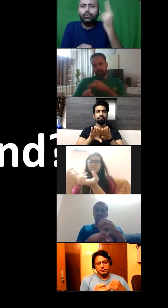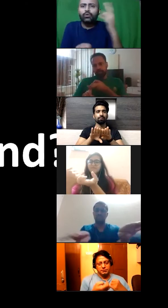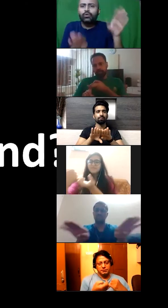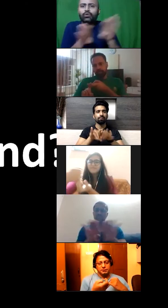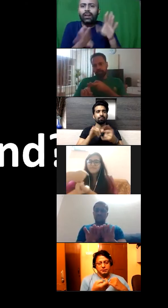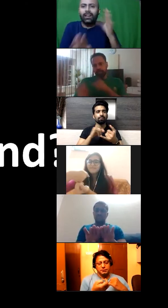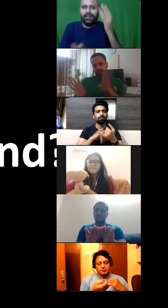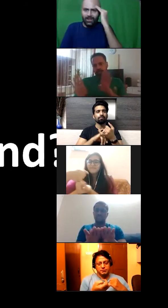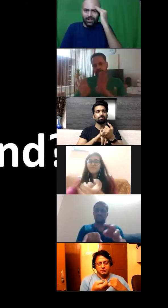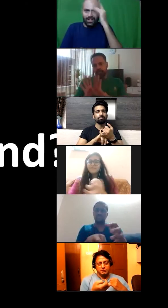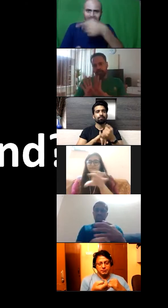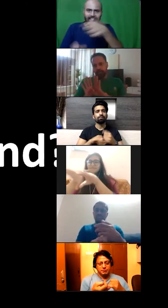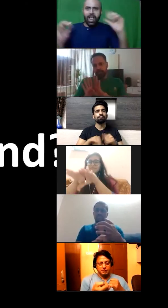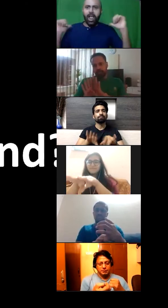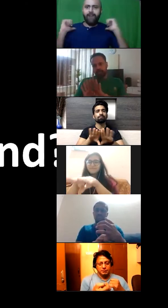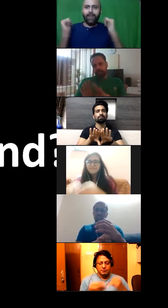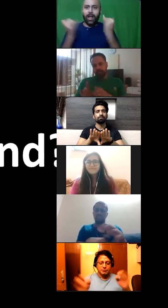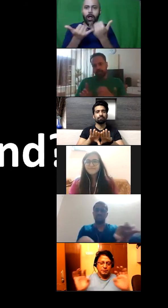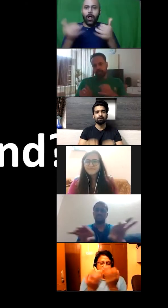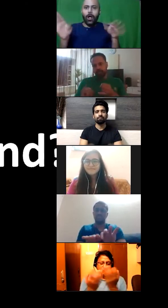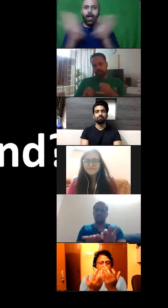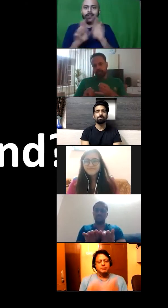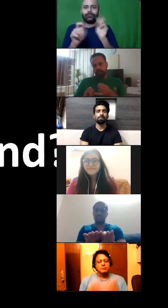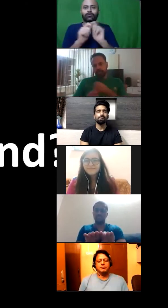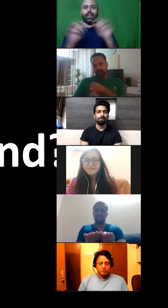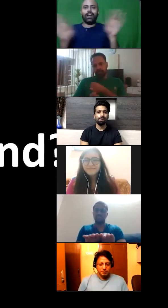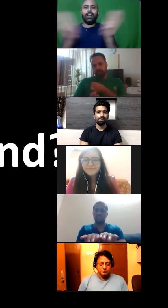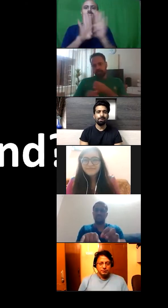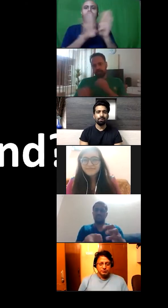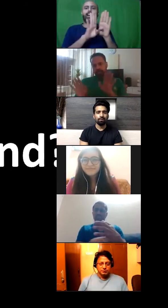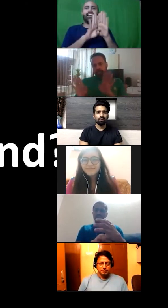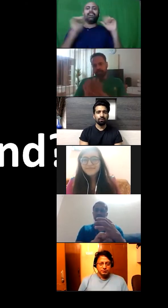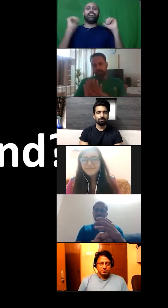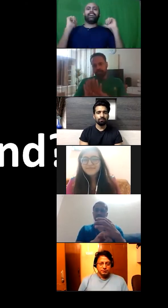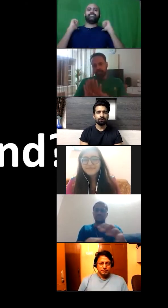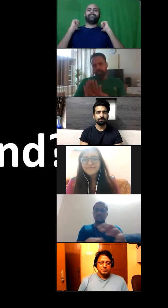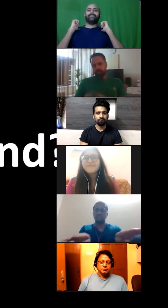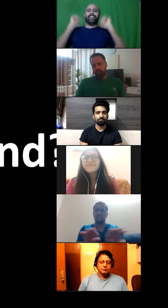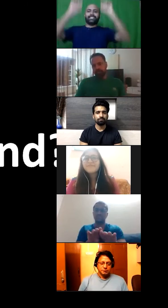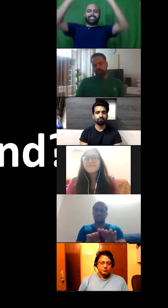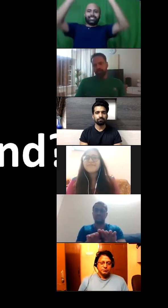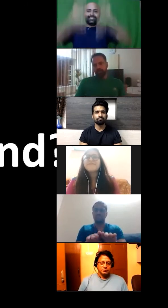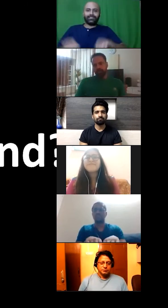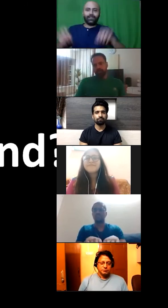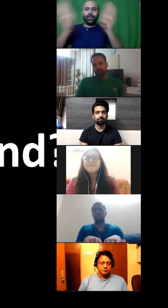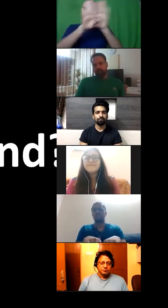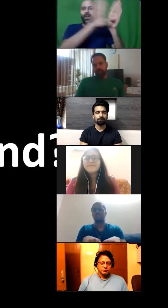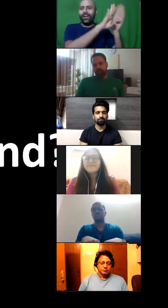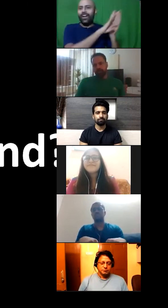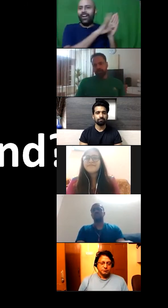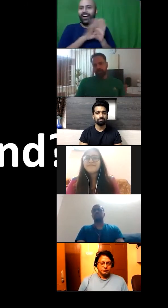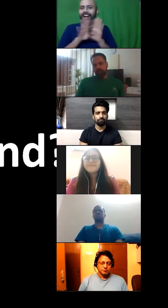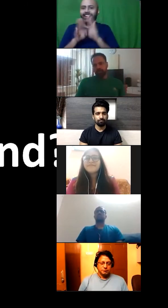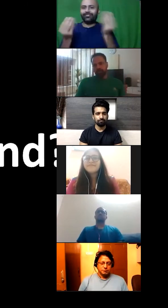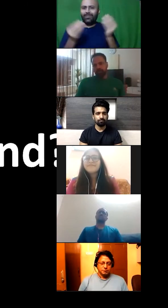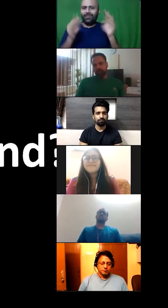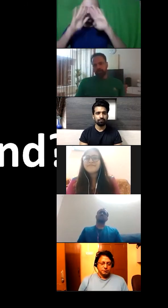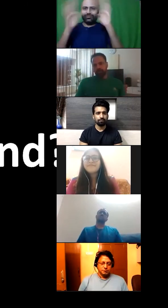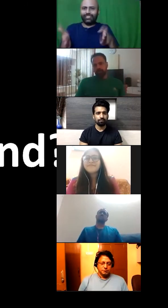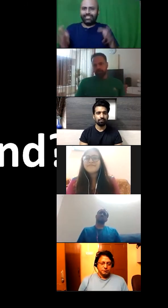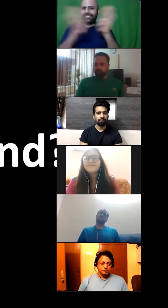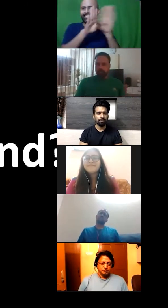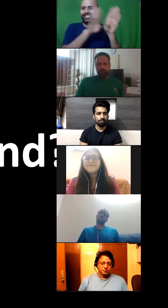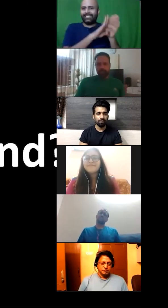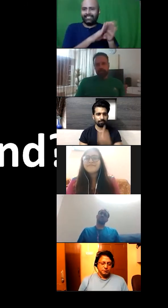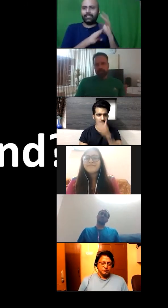Why? Why we are signing this way? Sunday most of the offices are closed and we do rest at our